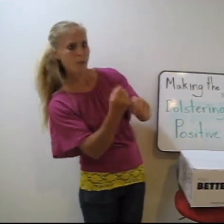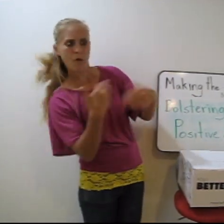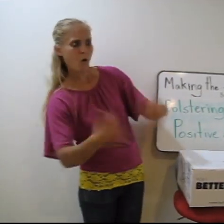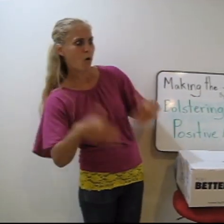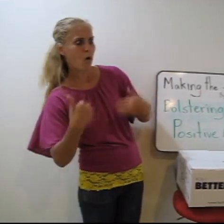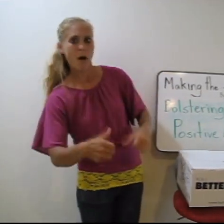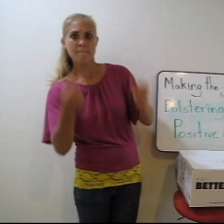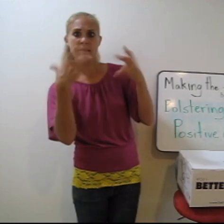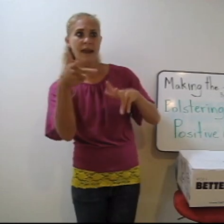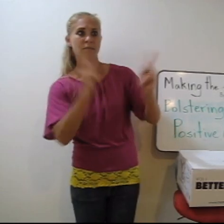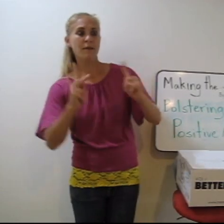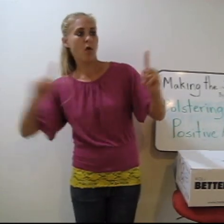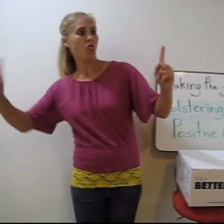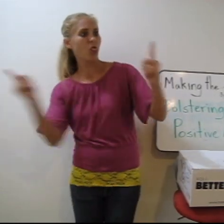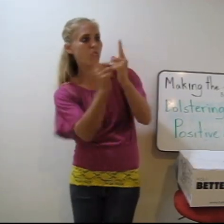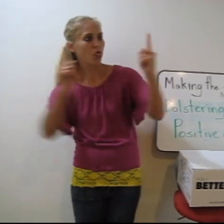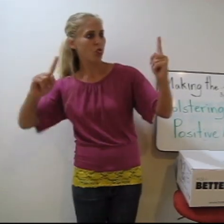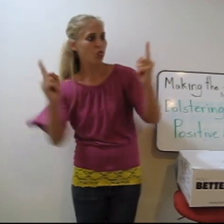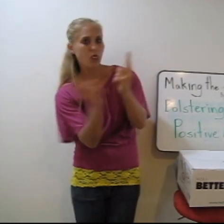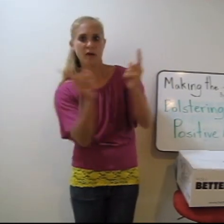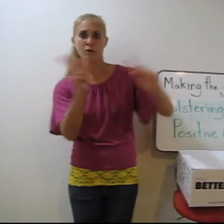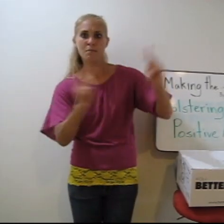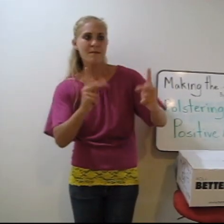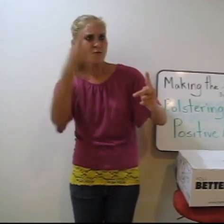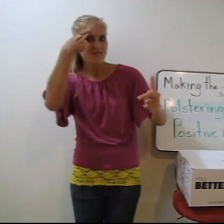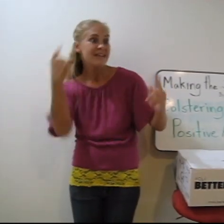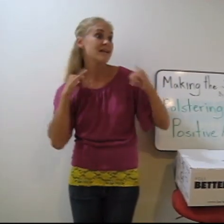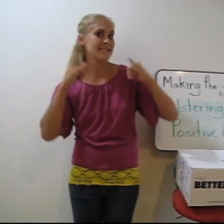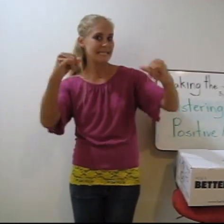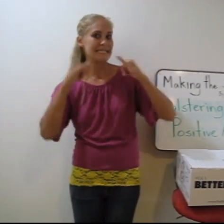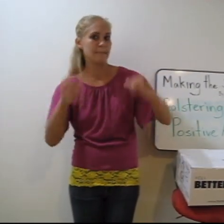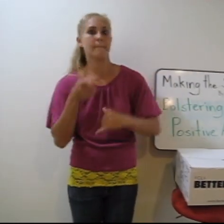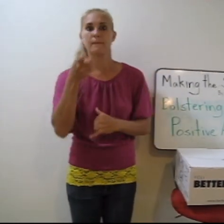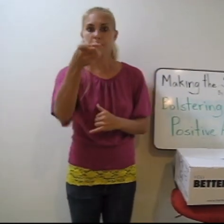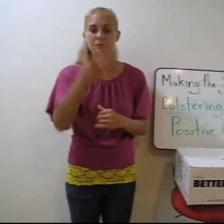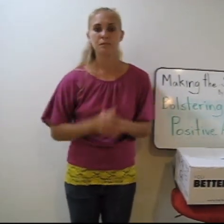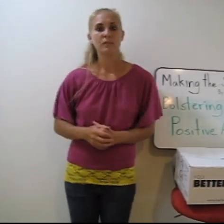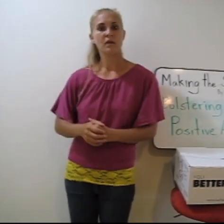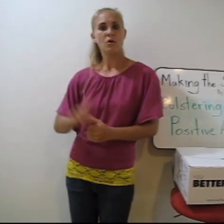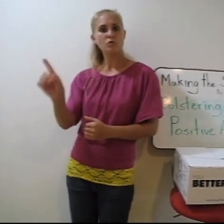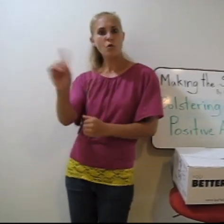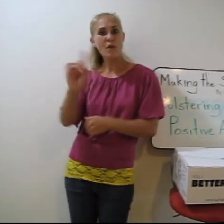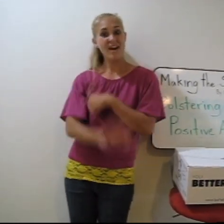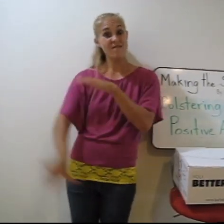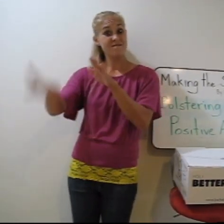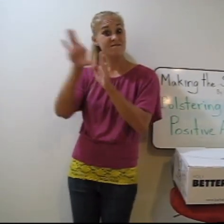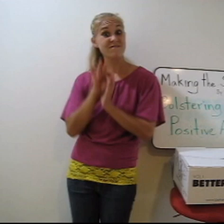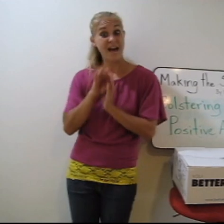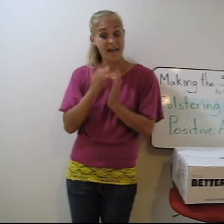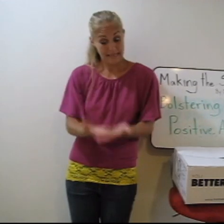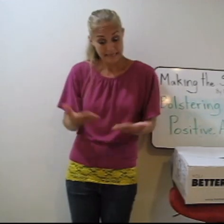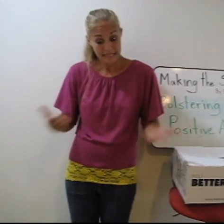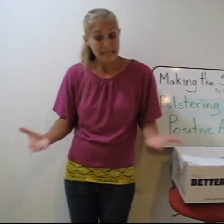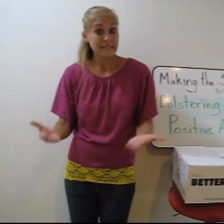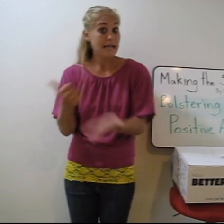to other like-minded achievers around you. So, where do you find these resources? Again, you can go to